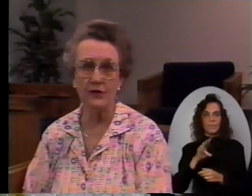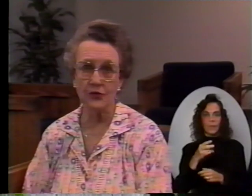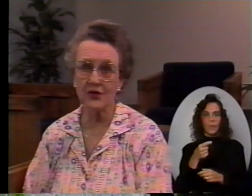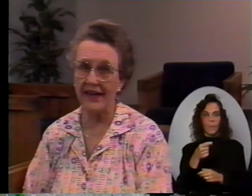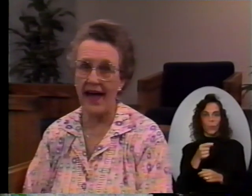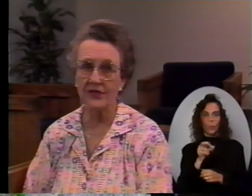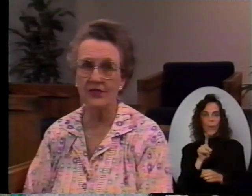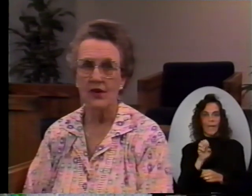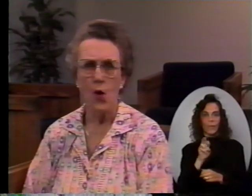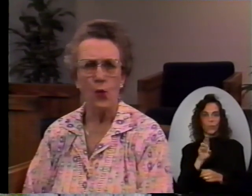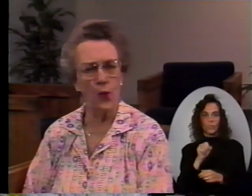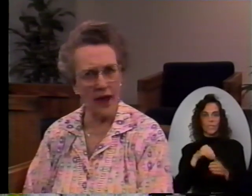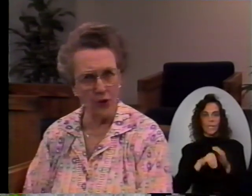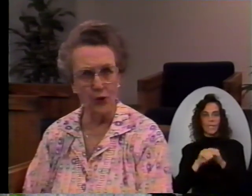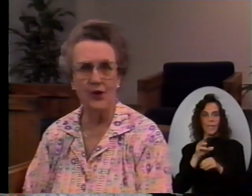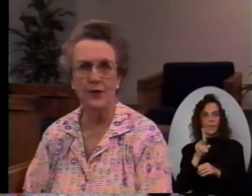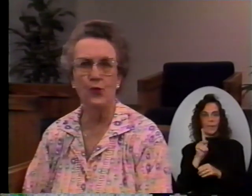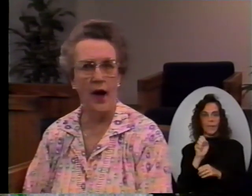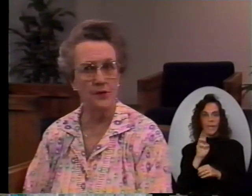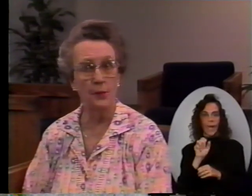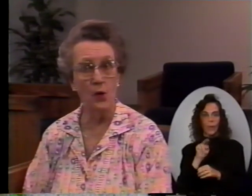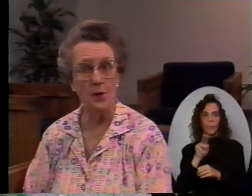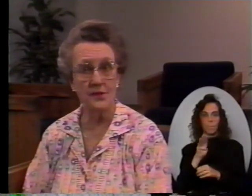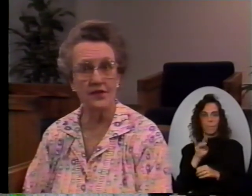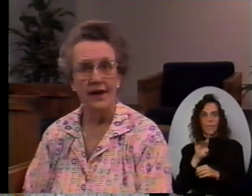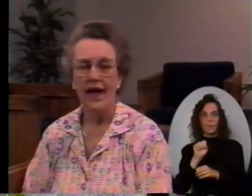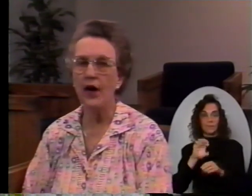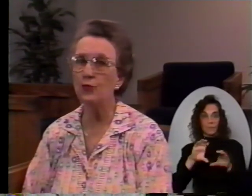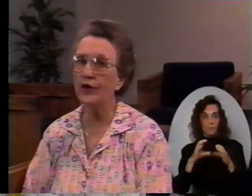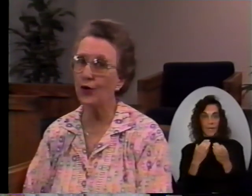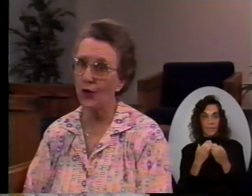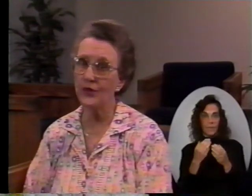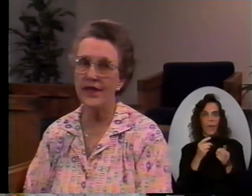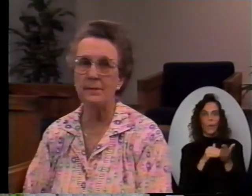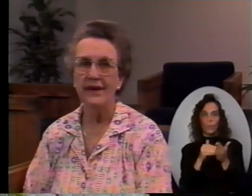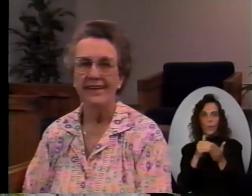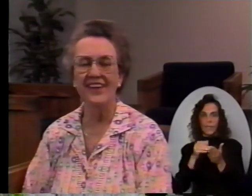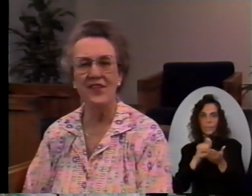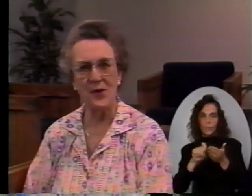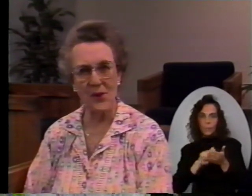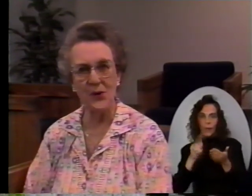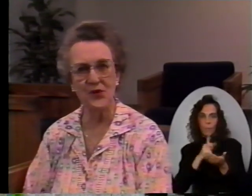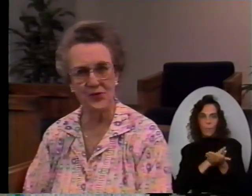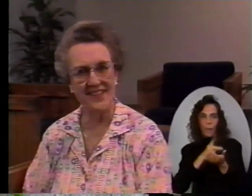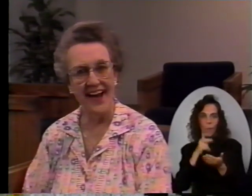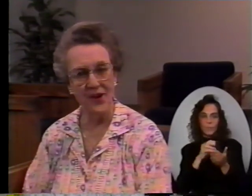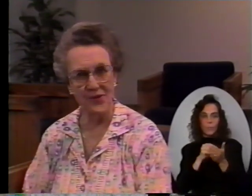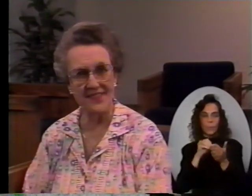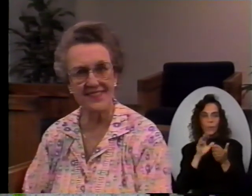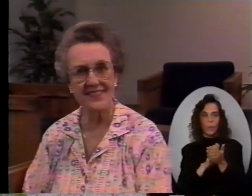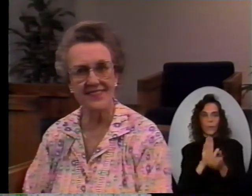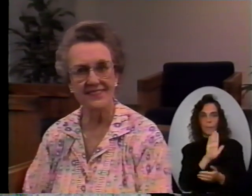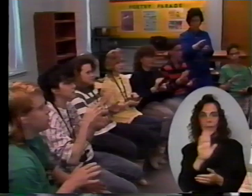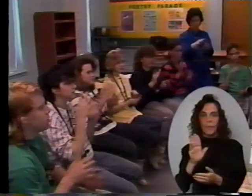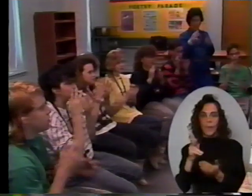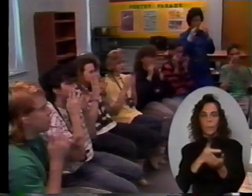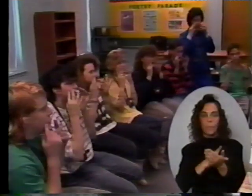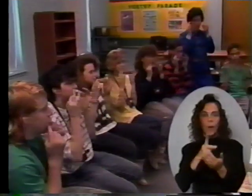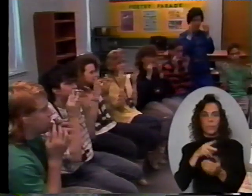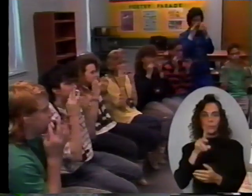Biddle's class regularly write poems and record them in their poetry diaries. In this